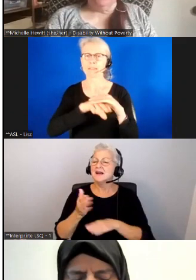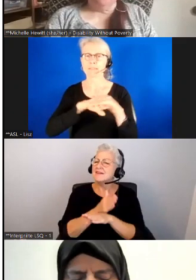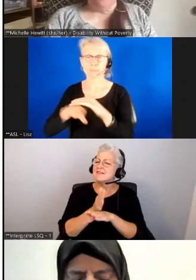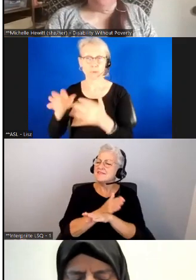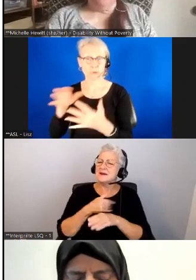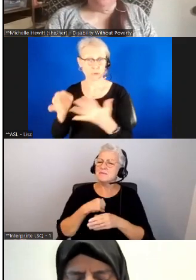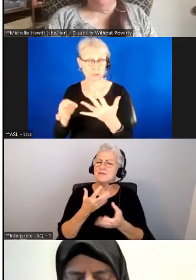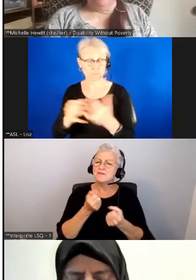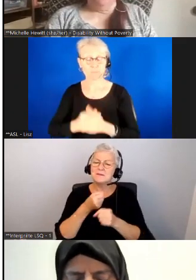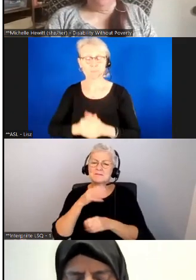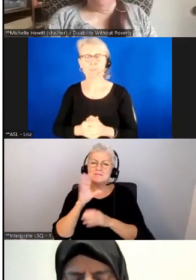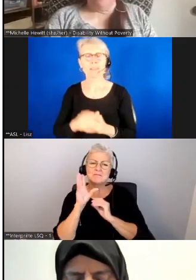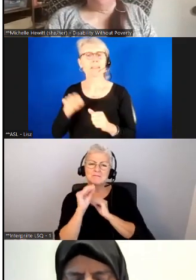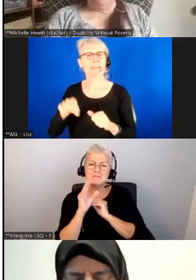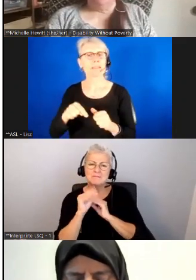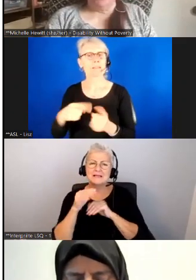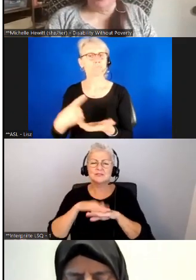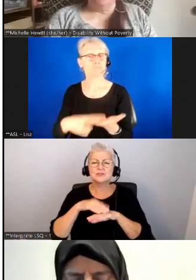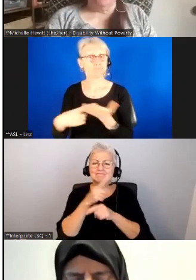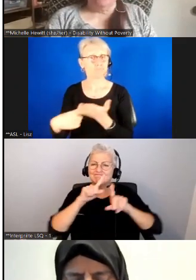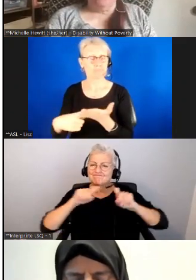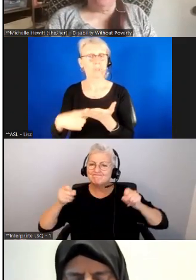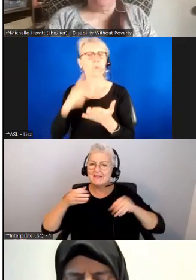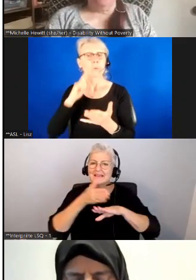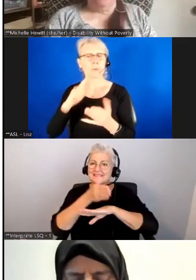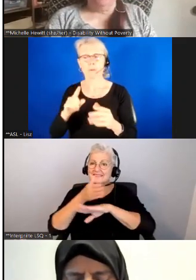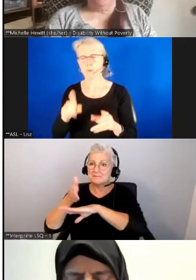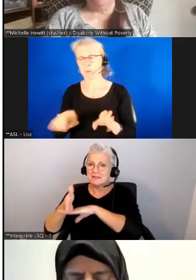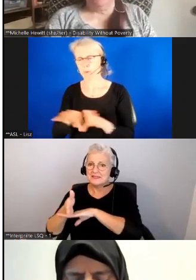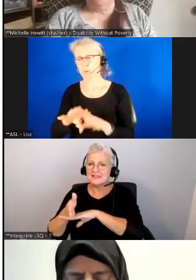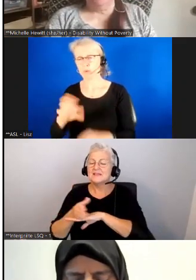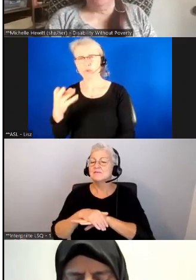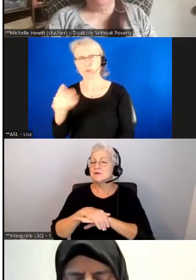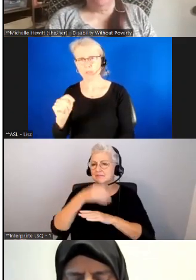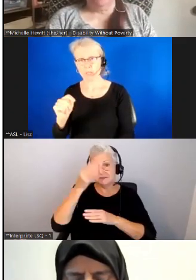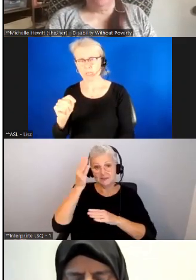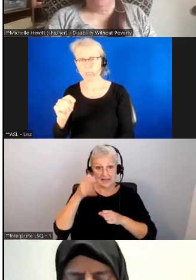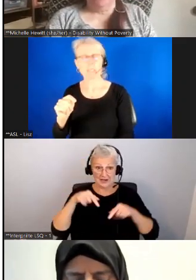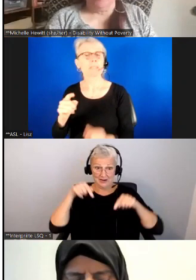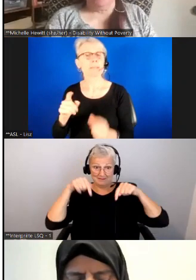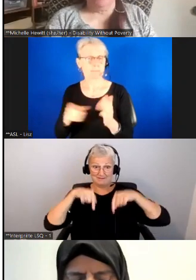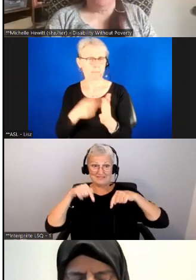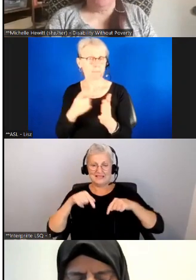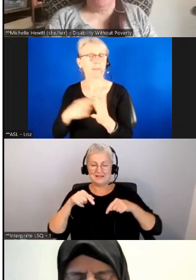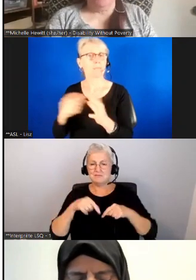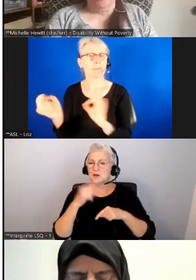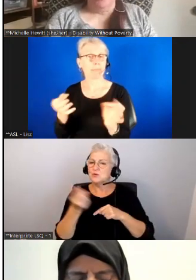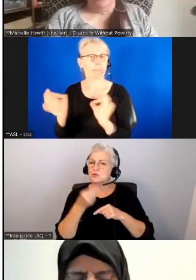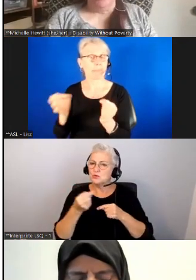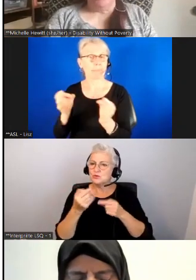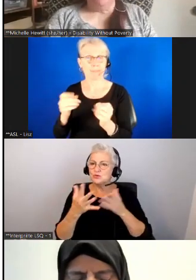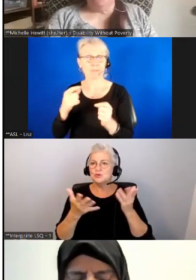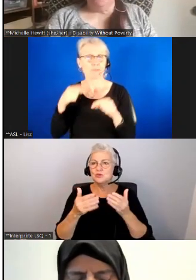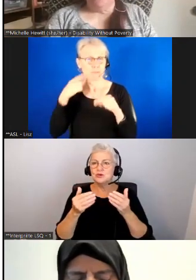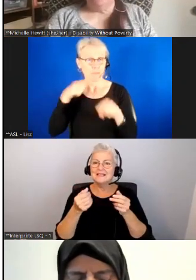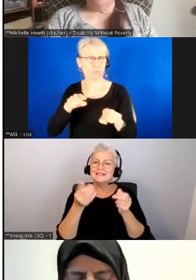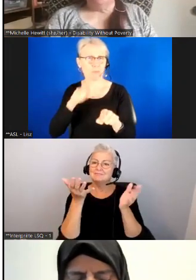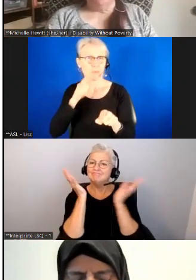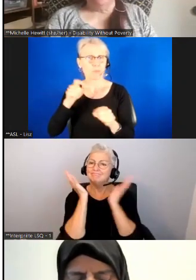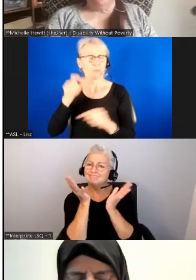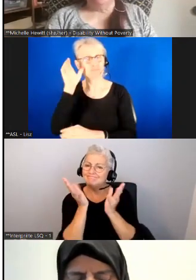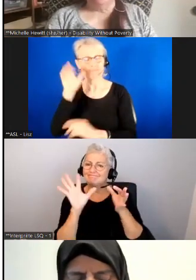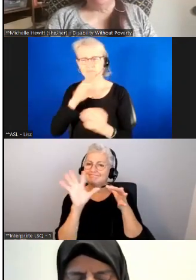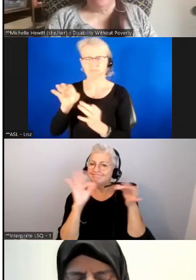Please note that throughout the event, we will have the chat closed to the public as it can be disruptive to other participants. If you